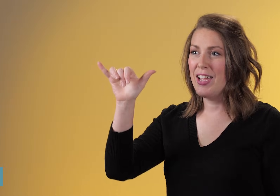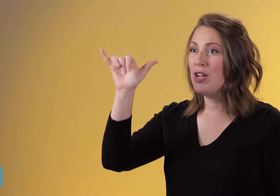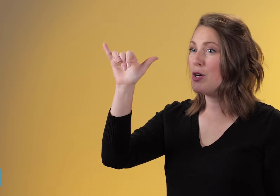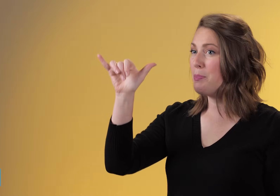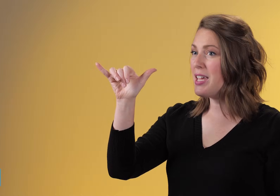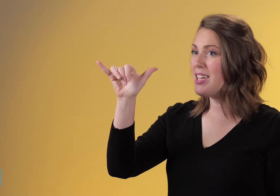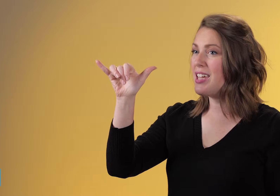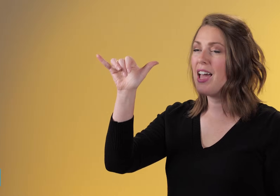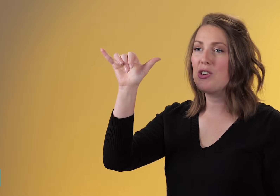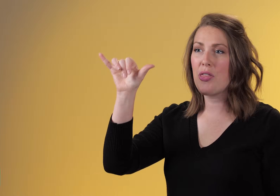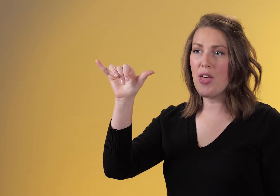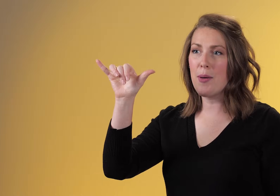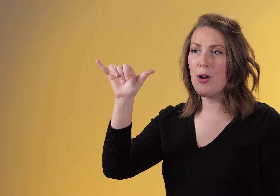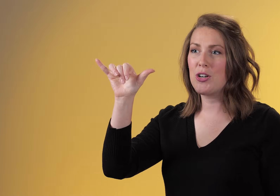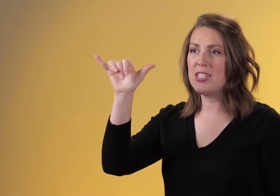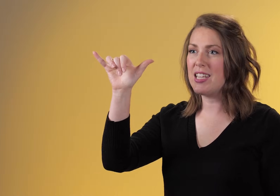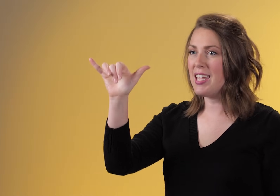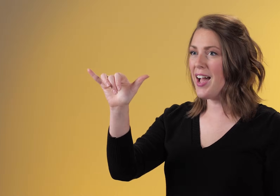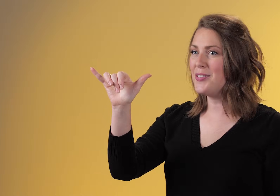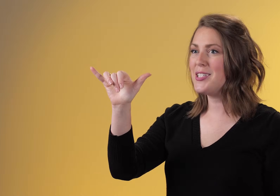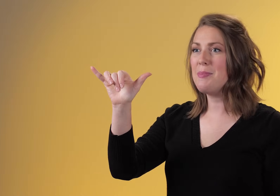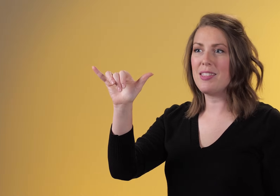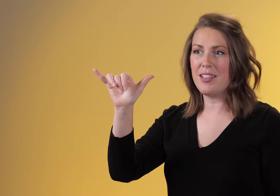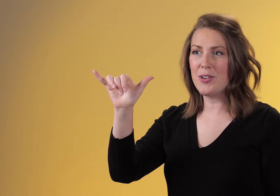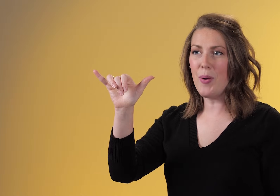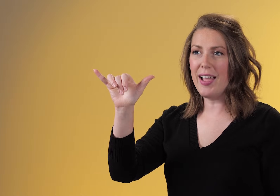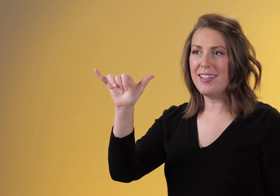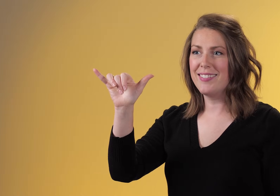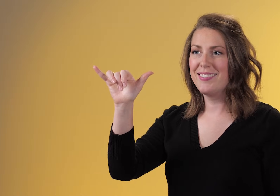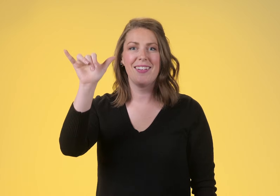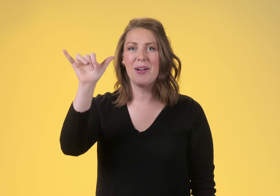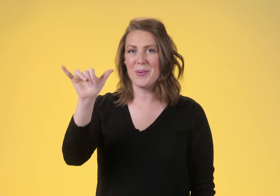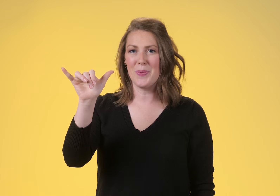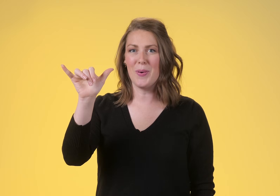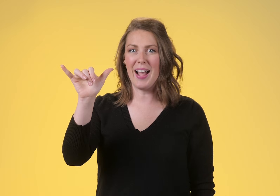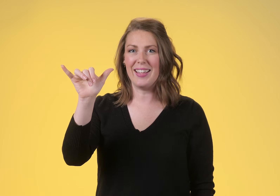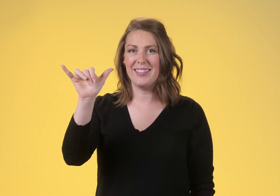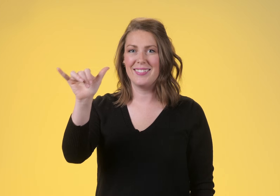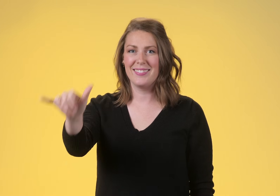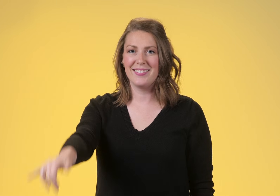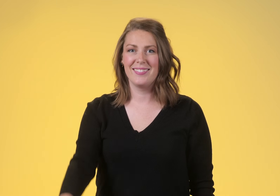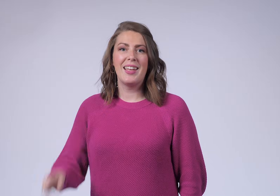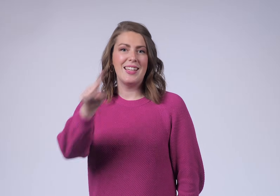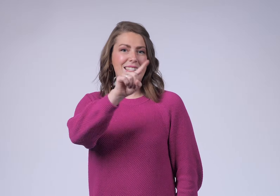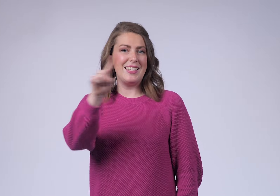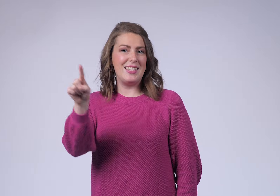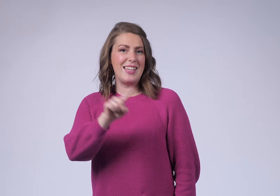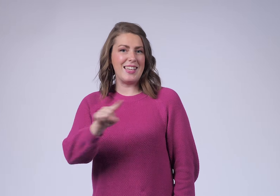Your pinky and your thumb are sticking out to make the letter Y. Y. Z.